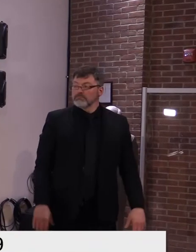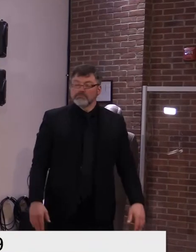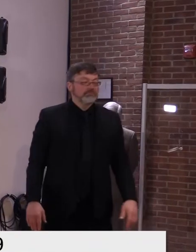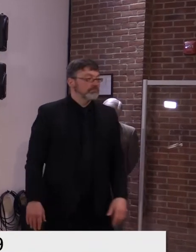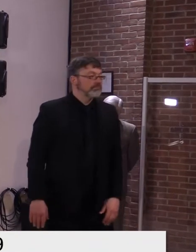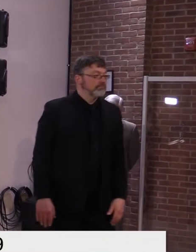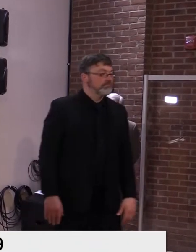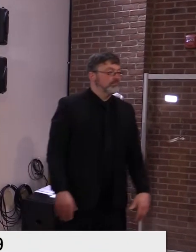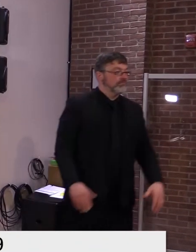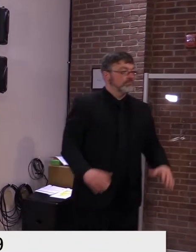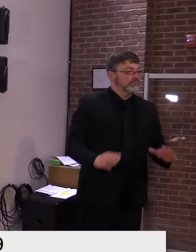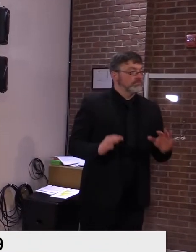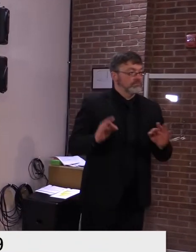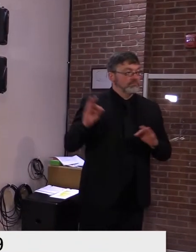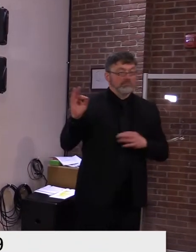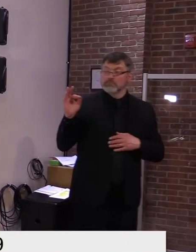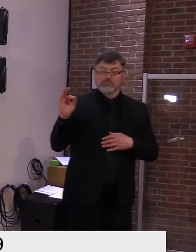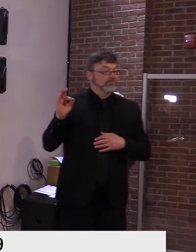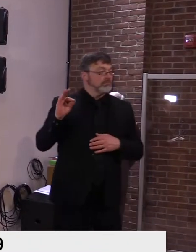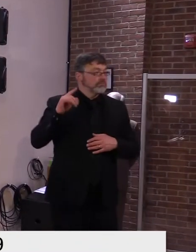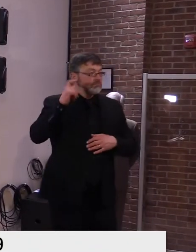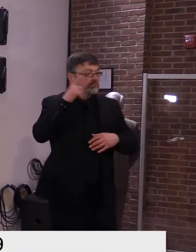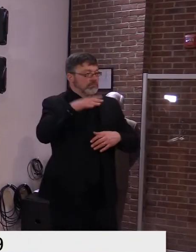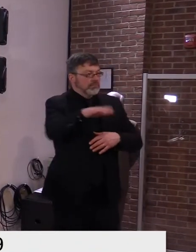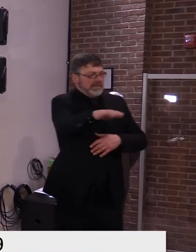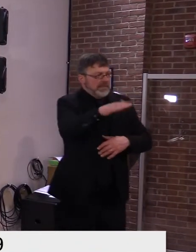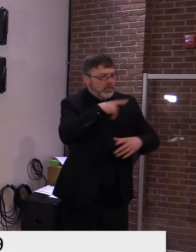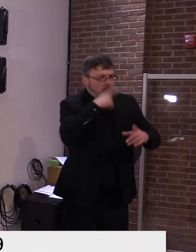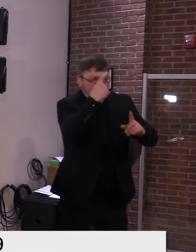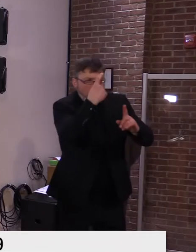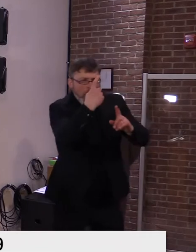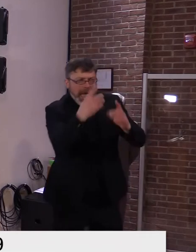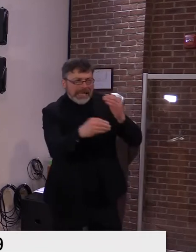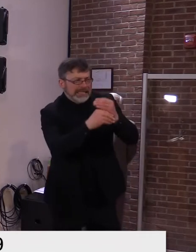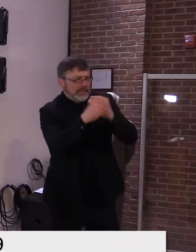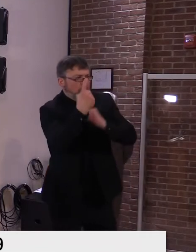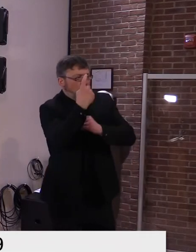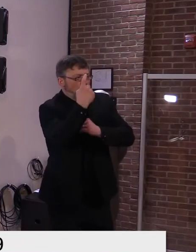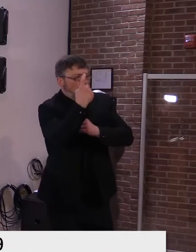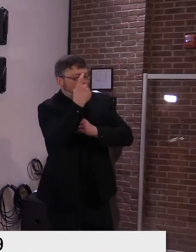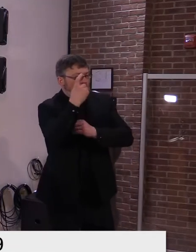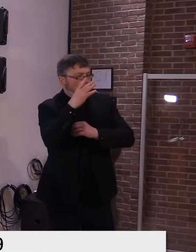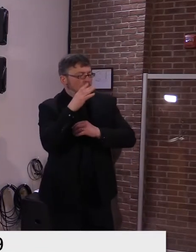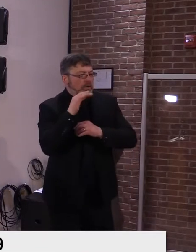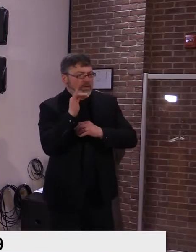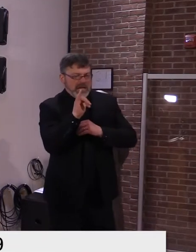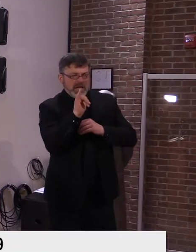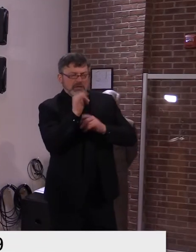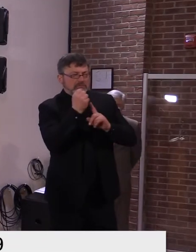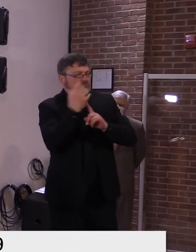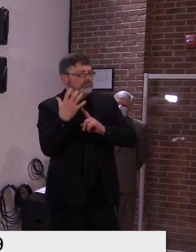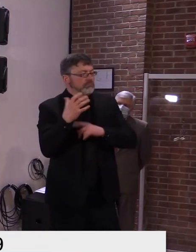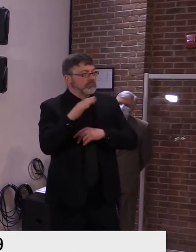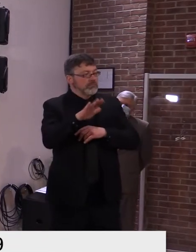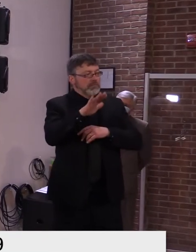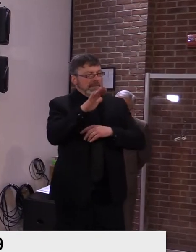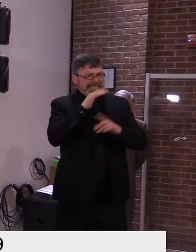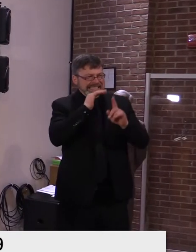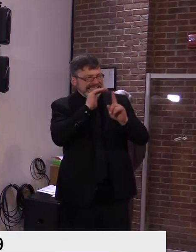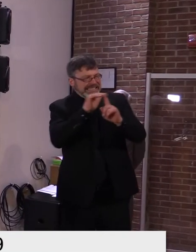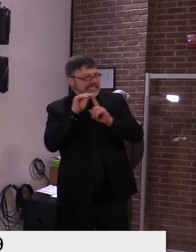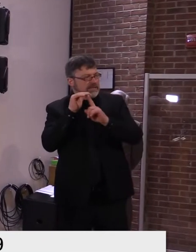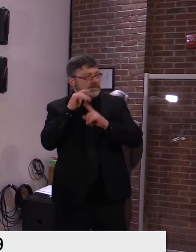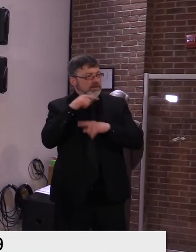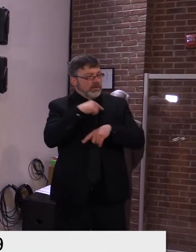And again, okay, great. Another can I just one more just finer point on that? Again, when you look at the sheer number